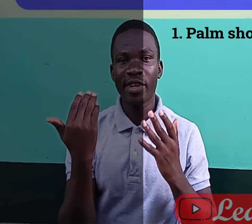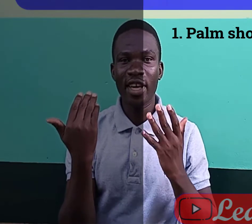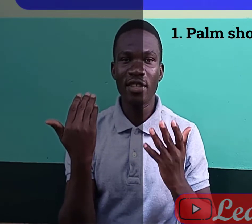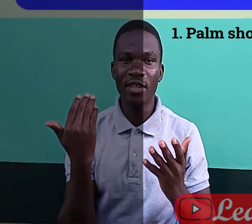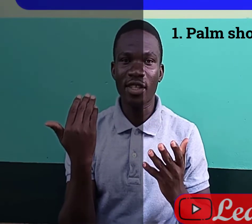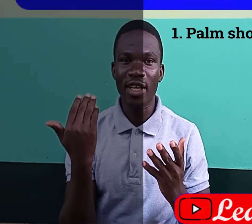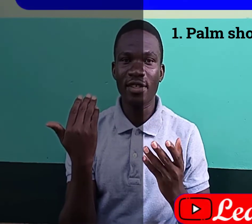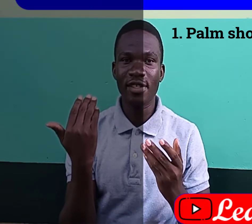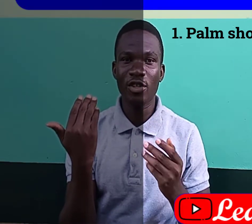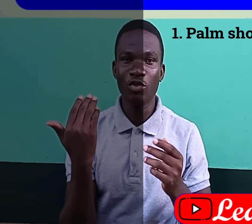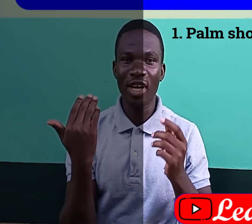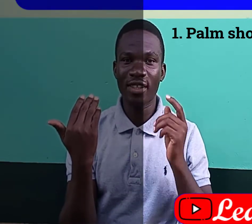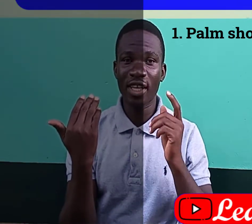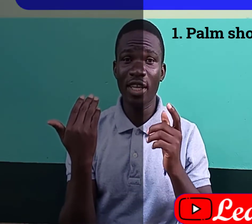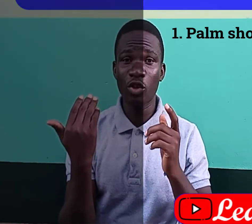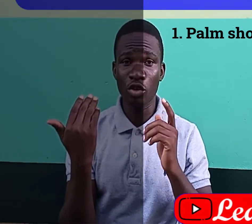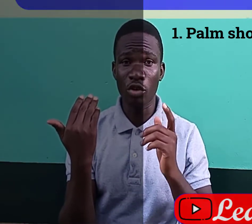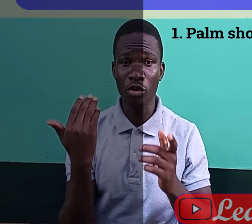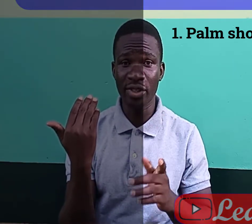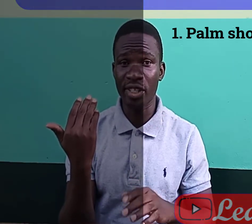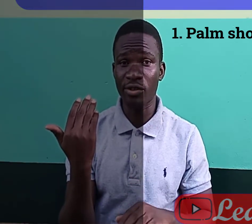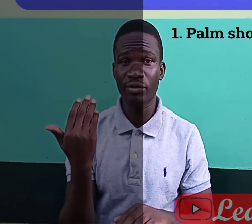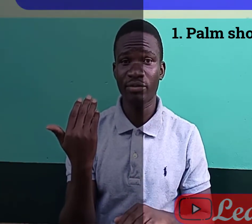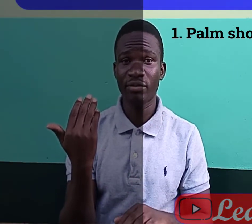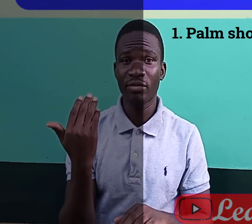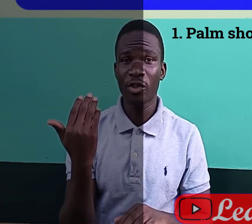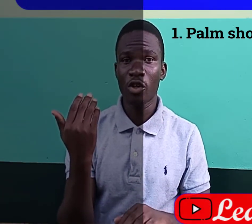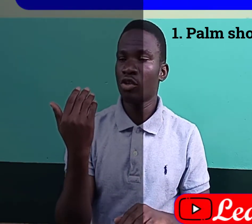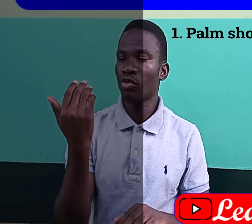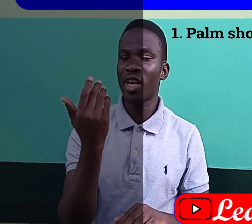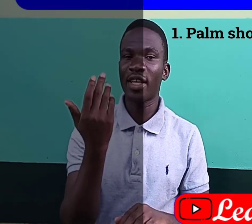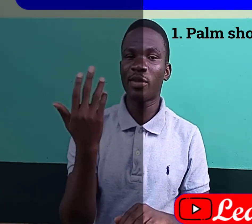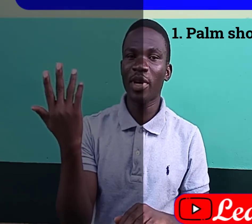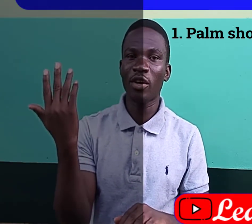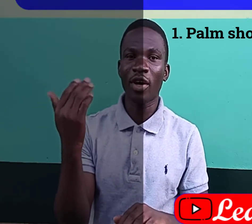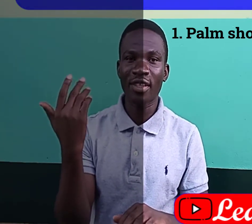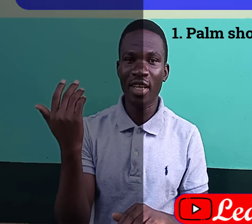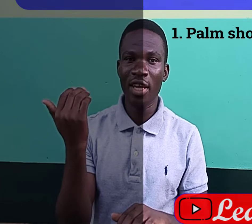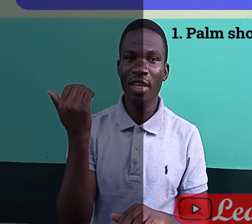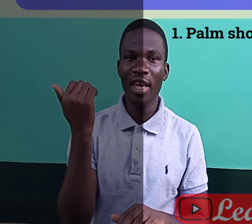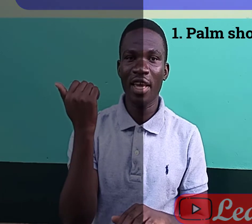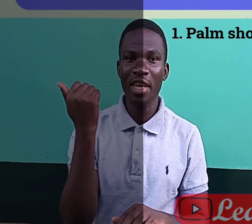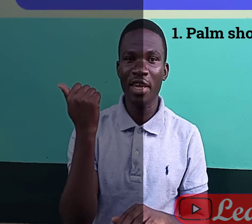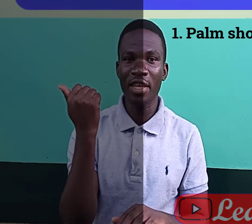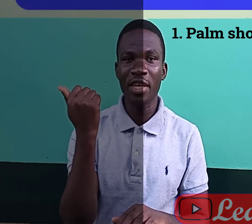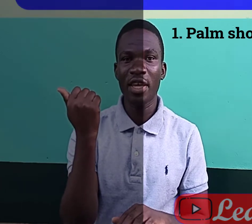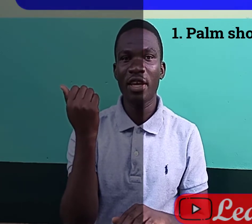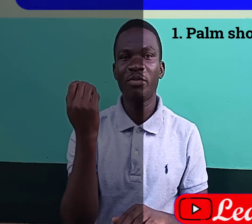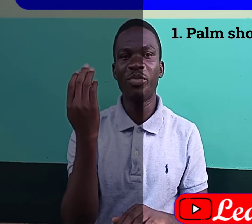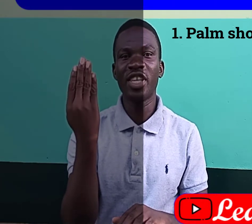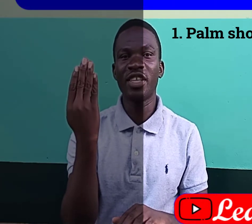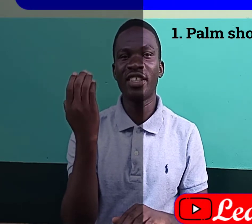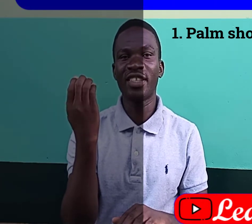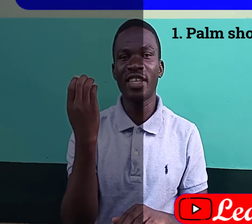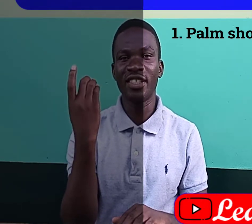implication is that you are signing to your own self. So when I spell or assign A, B, C,